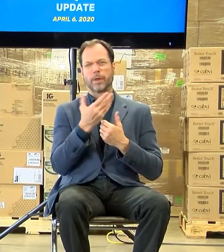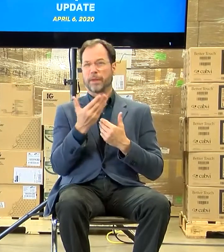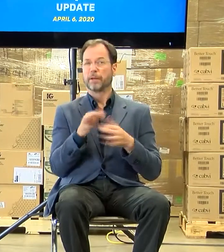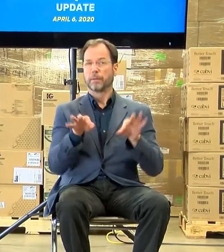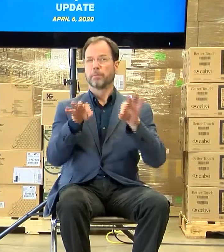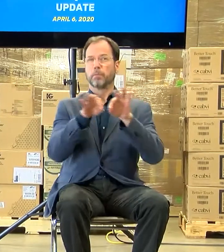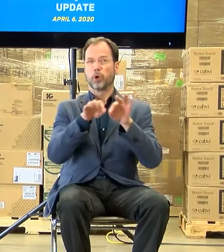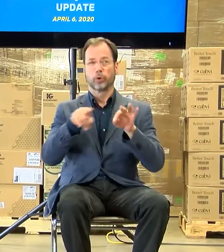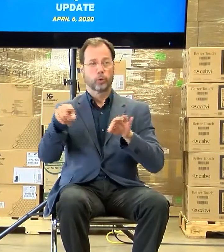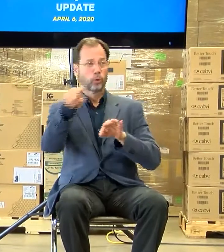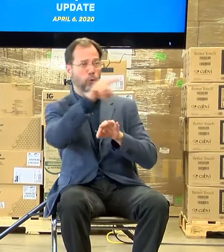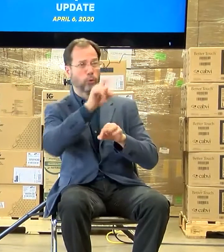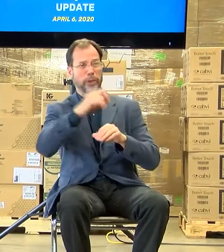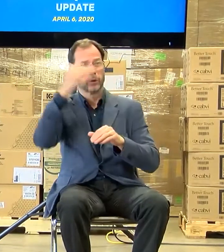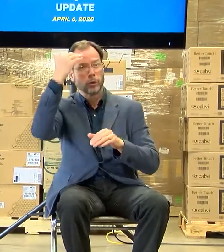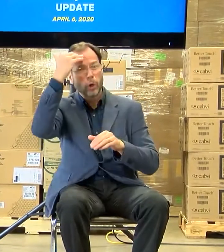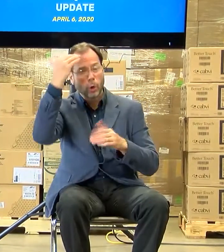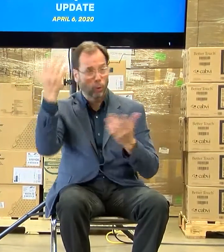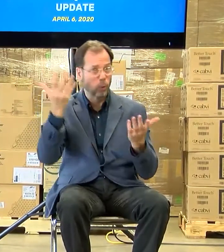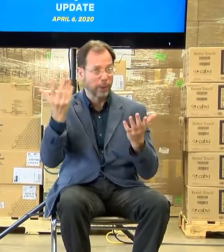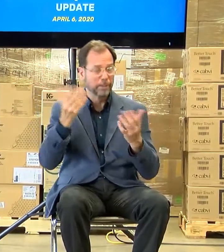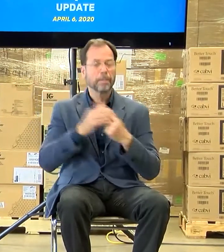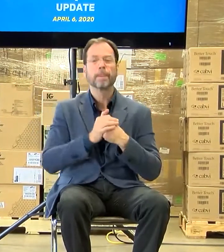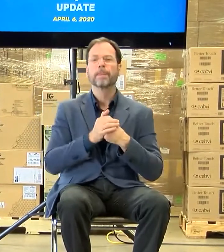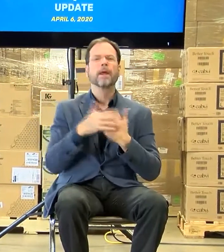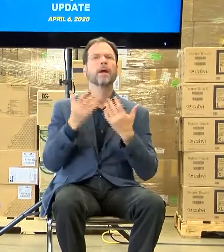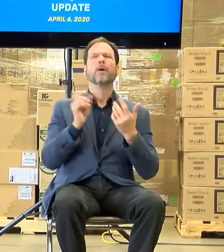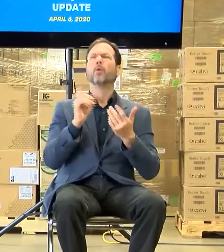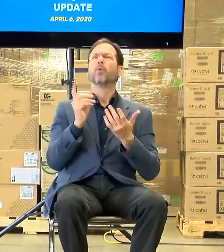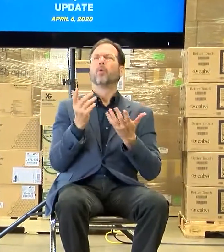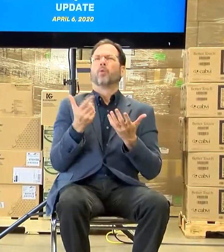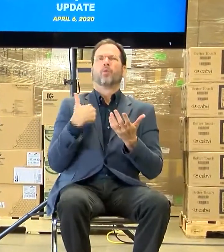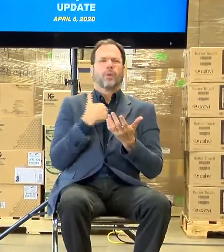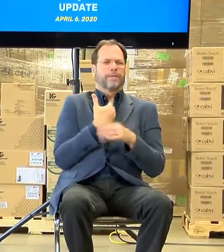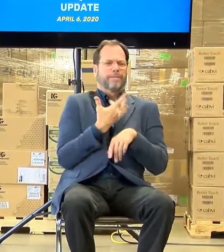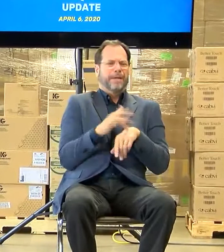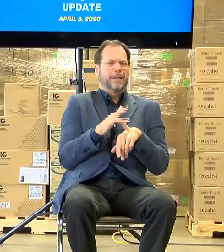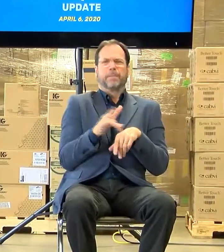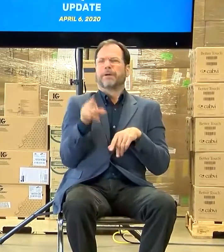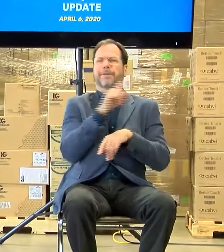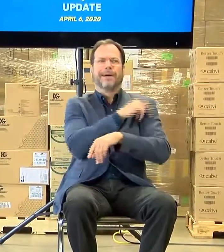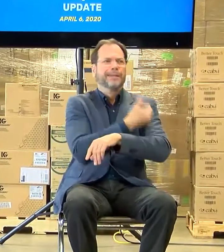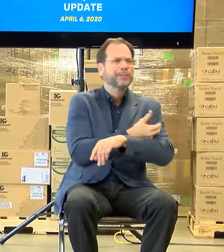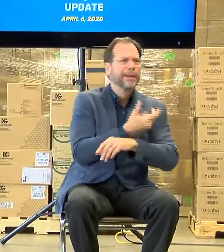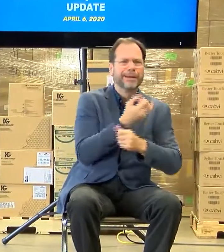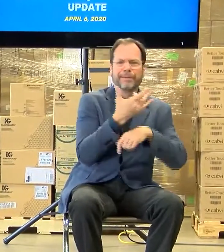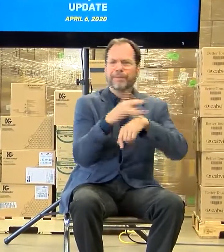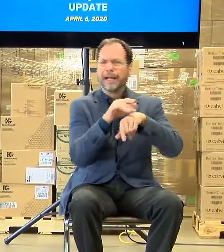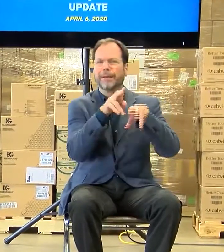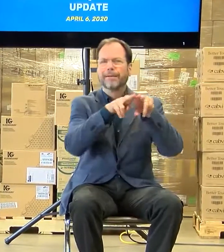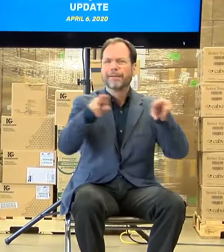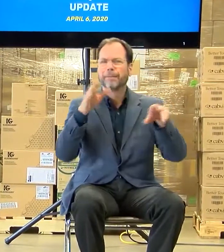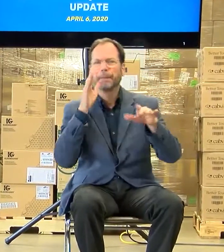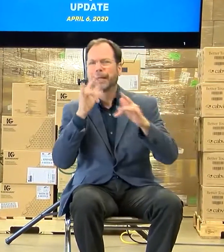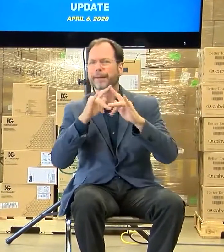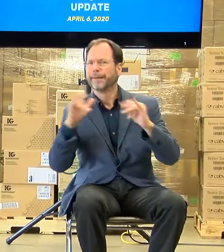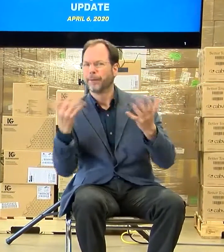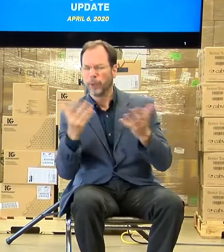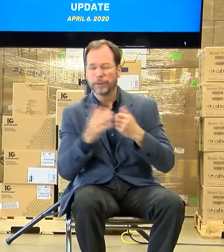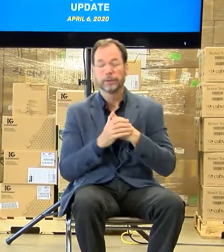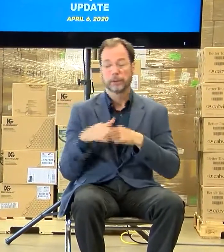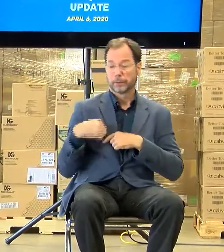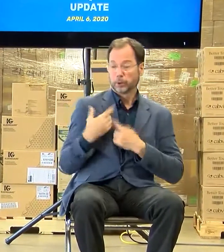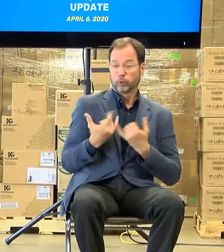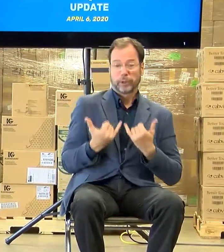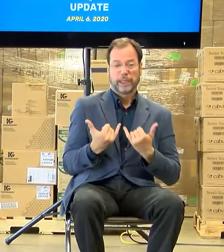about is availability of health care facilities. As of today, there